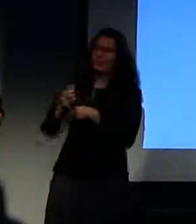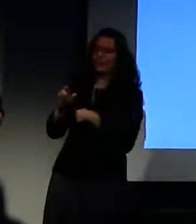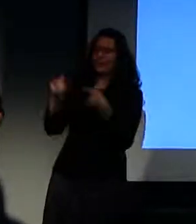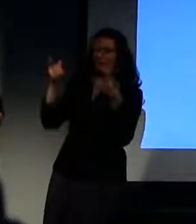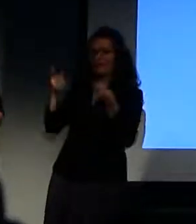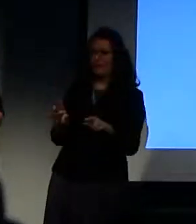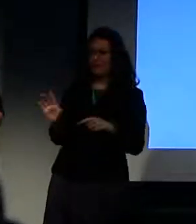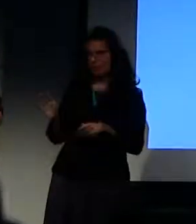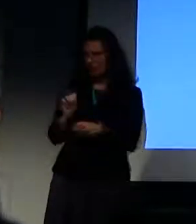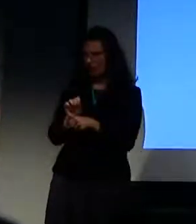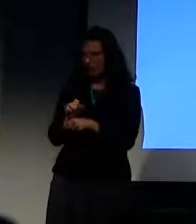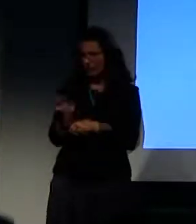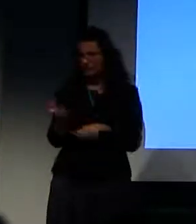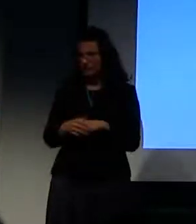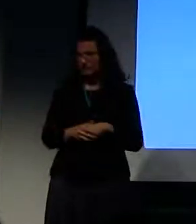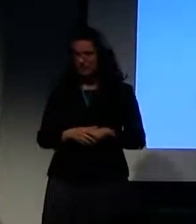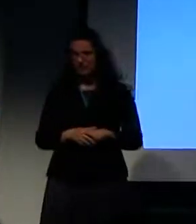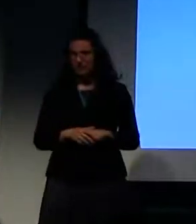work?